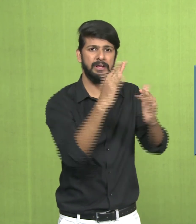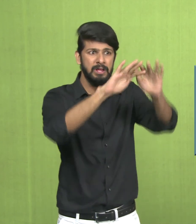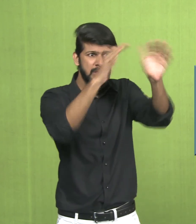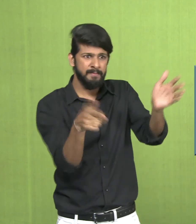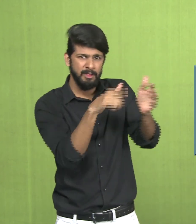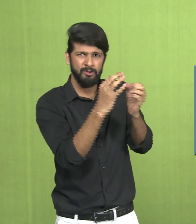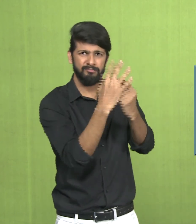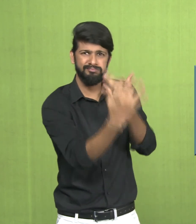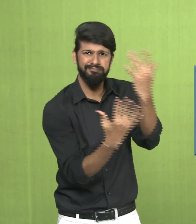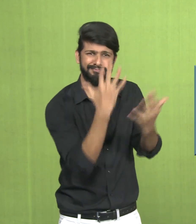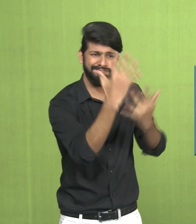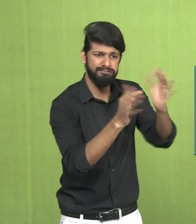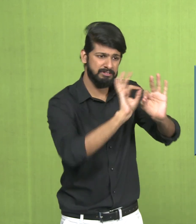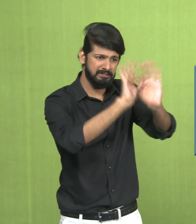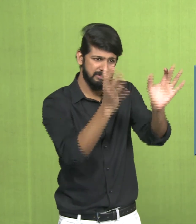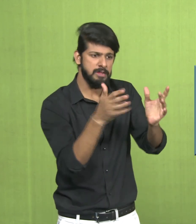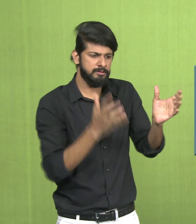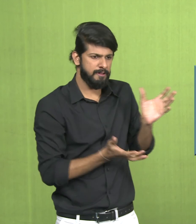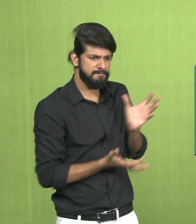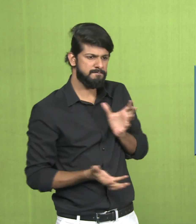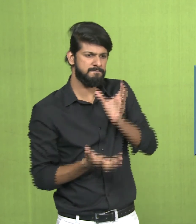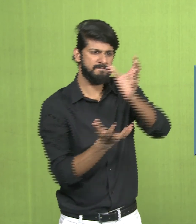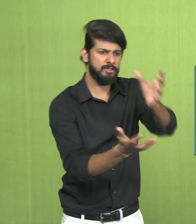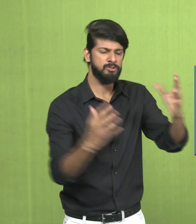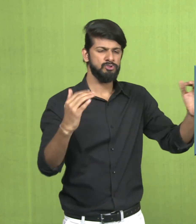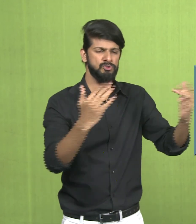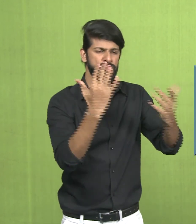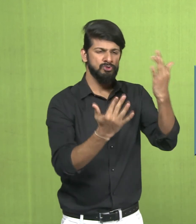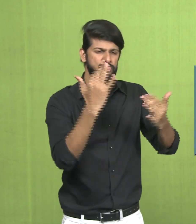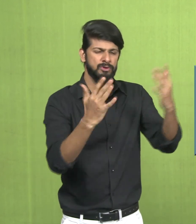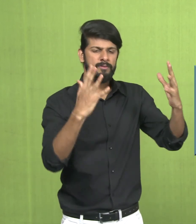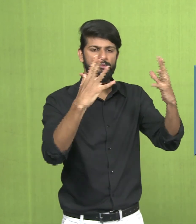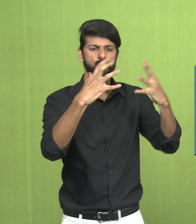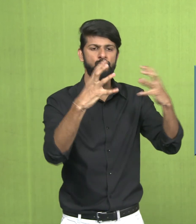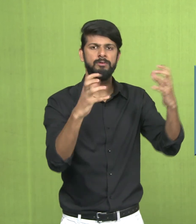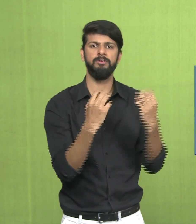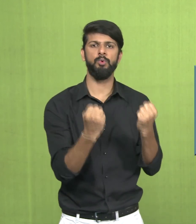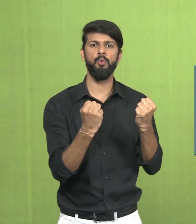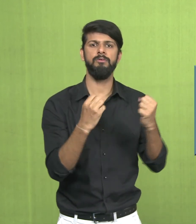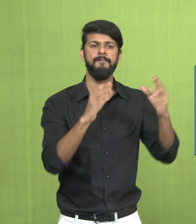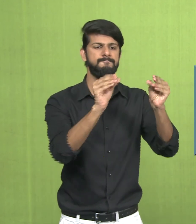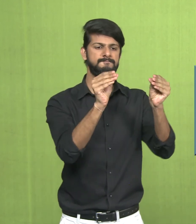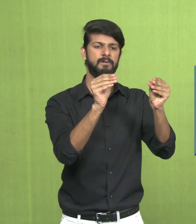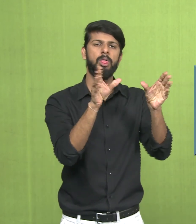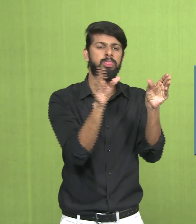ready, it is put inside this oven so that it becomes hard and